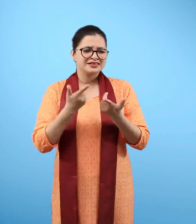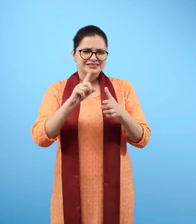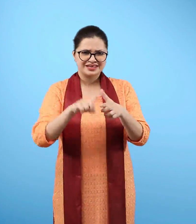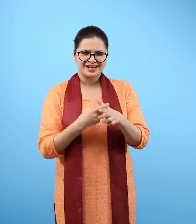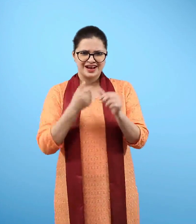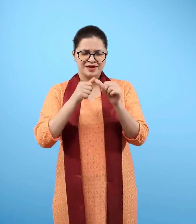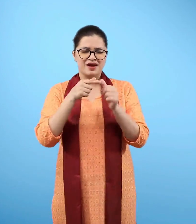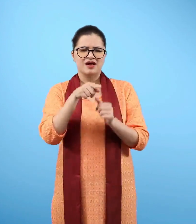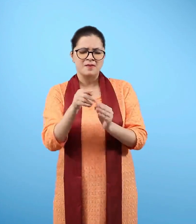Jama Masjid,